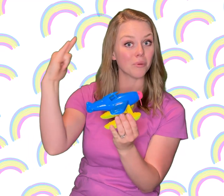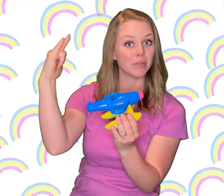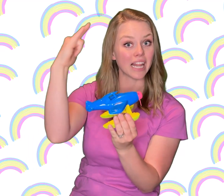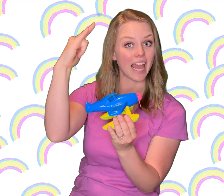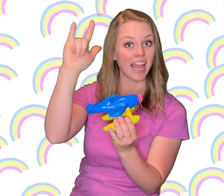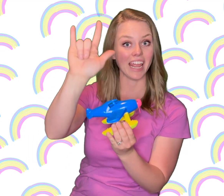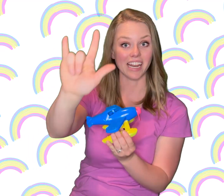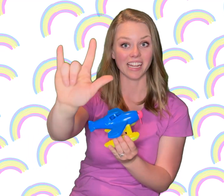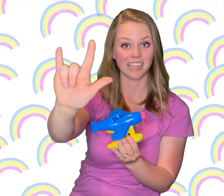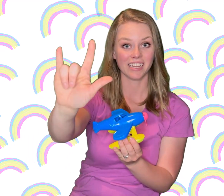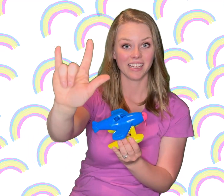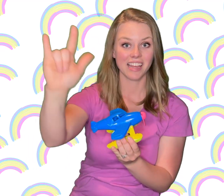airplane.